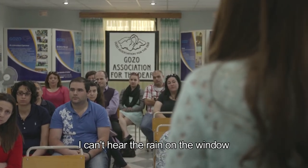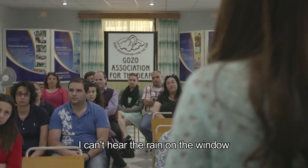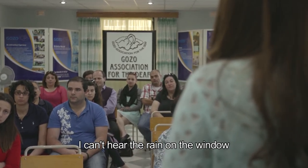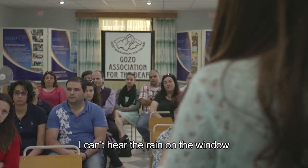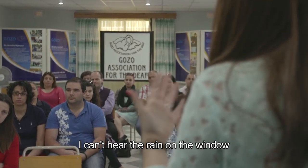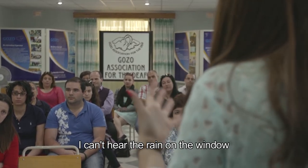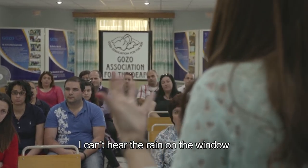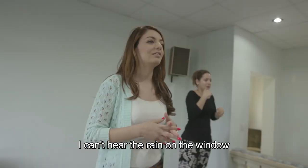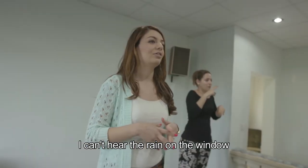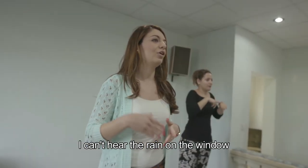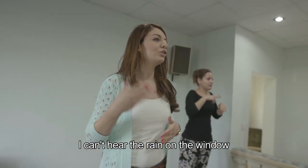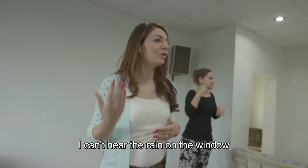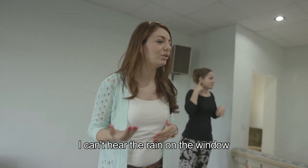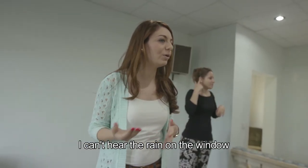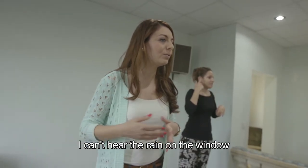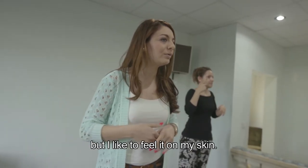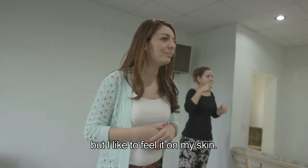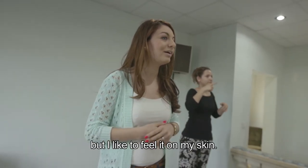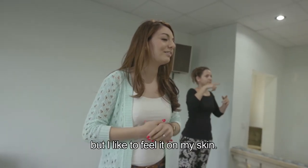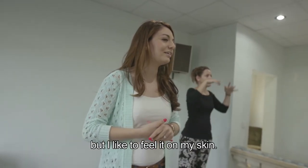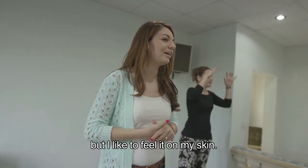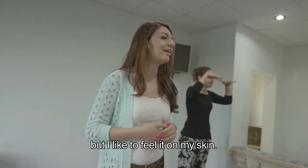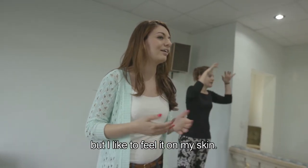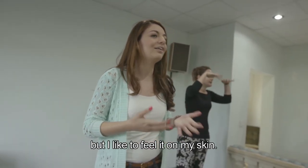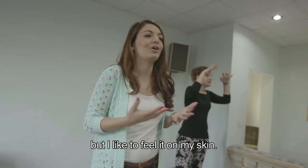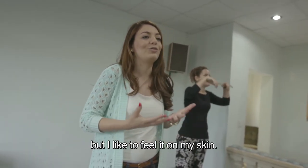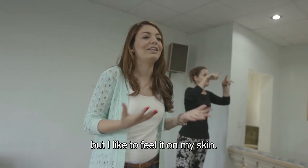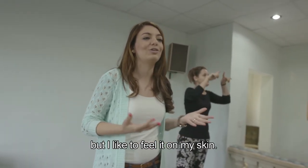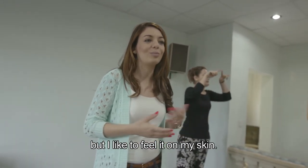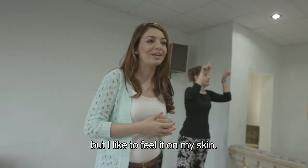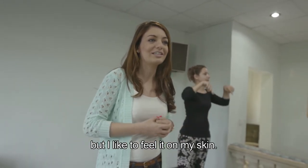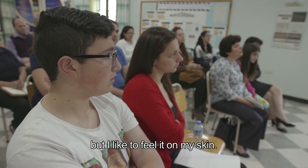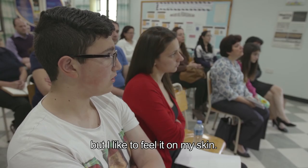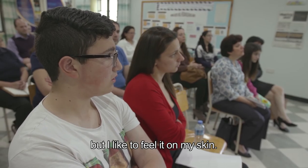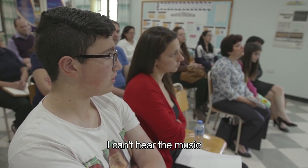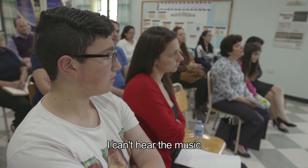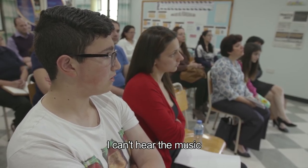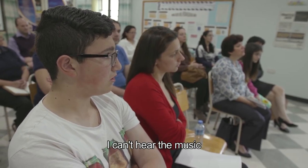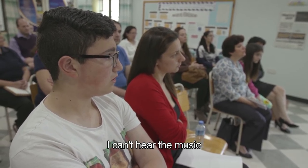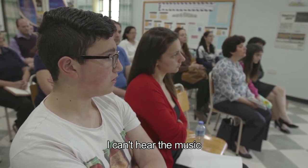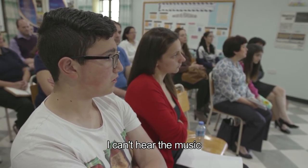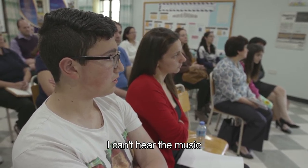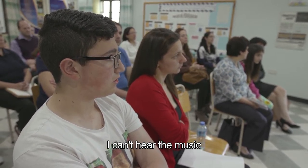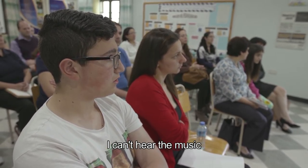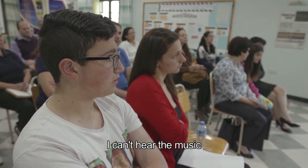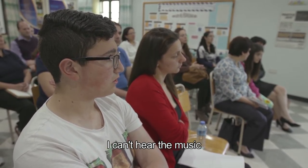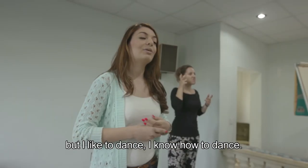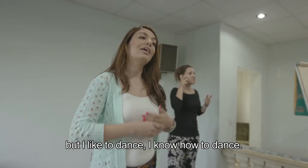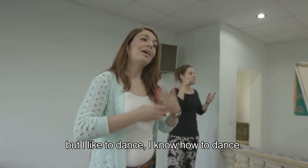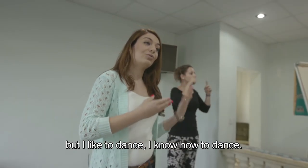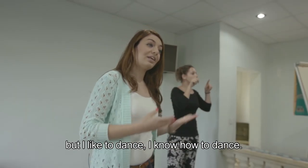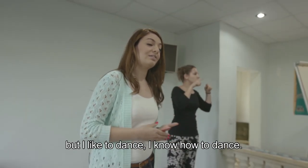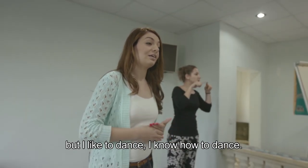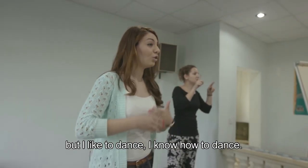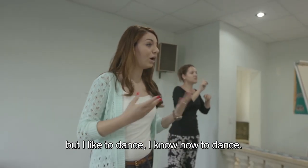the rain on the window, but I like to feel it on my skin. I can't hear the music, but I like to dance. I know how